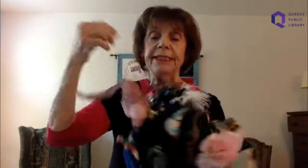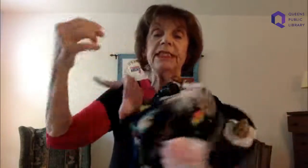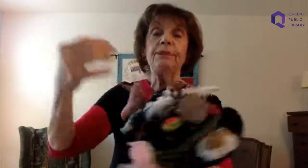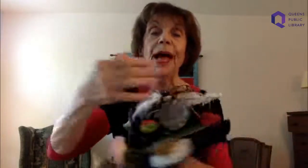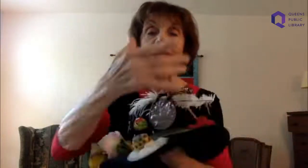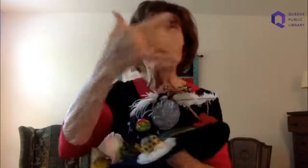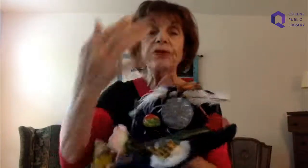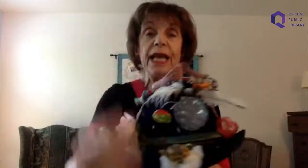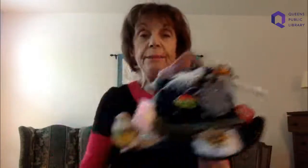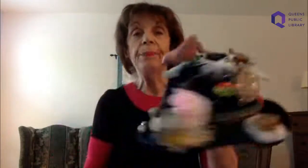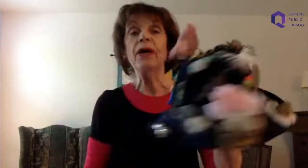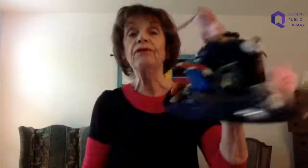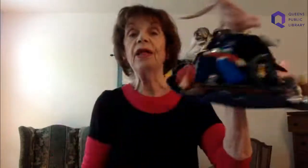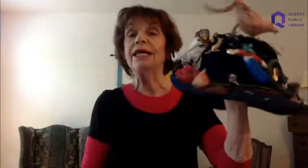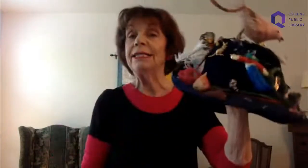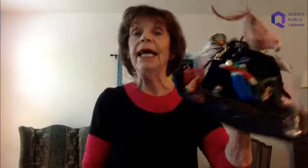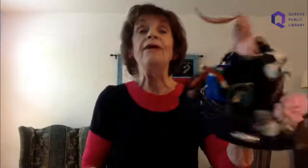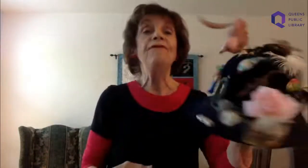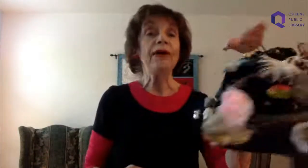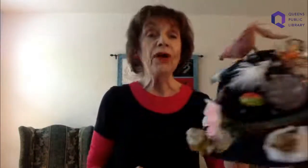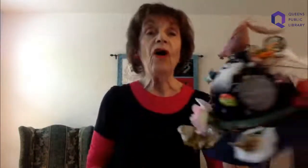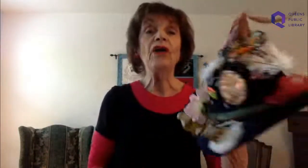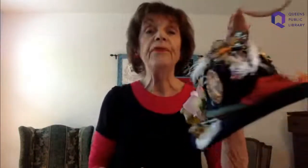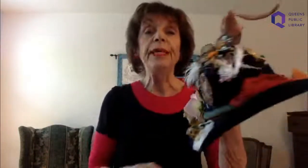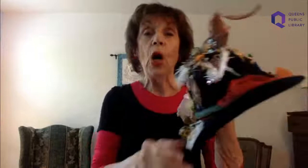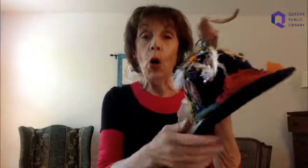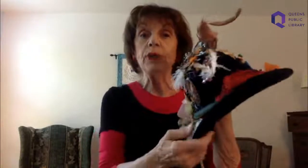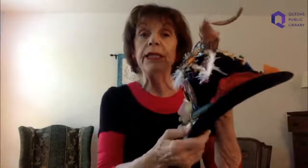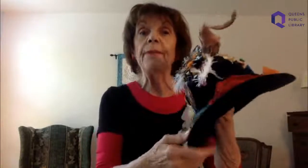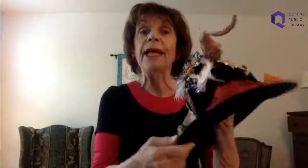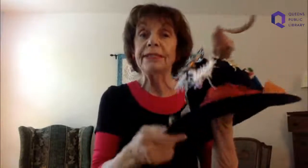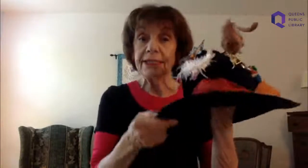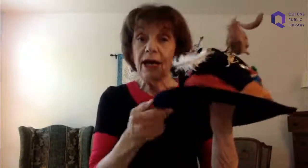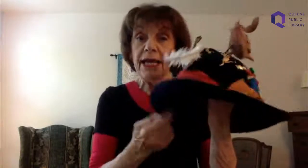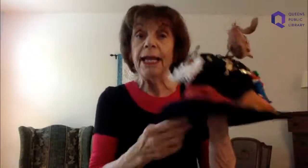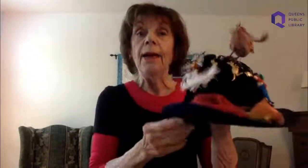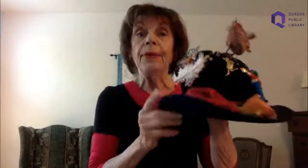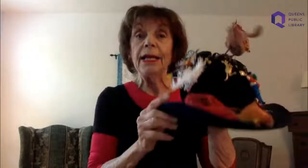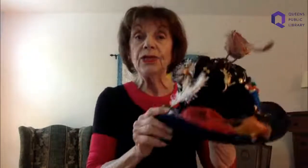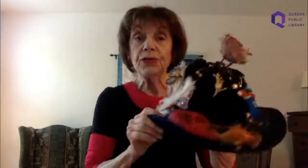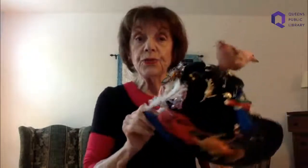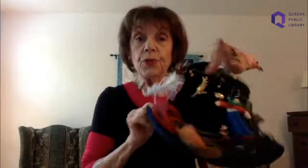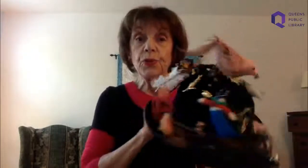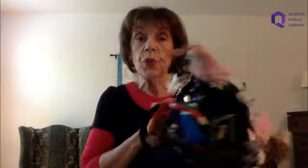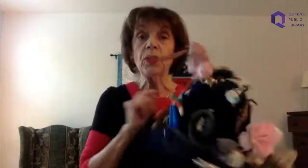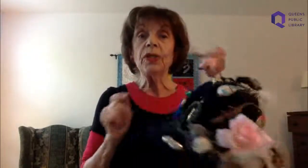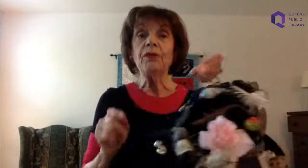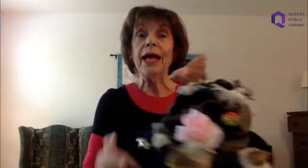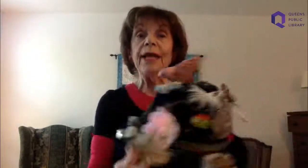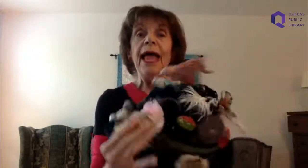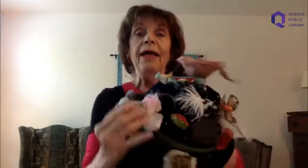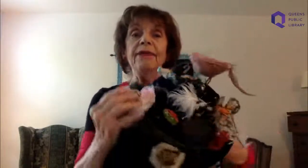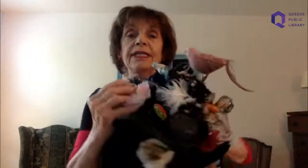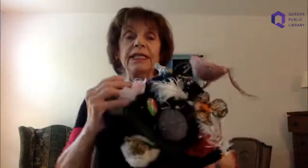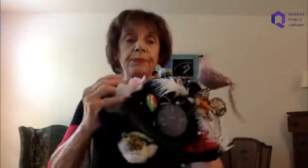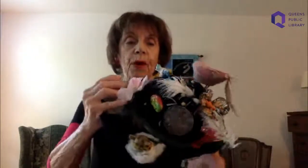and spiders and butterflies. Very hard for me to hold up and sign, but I just twirl it around, and this is